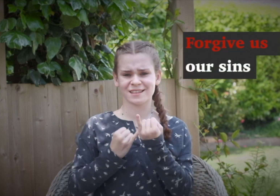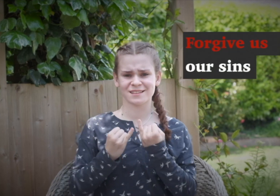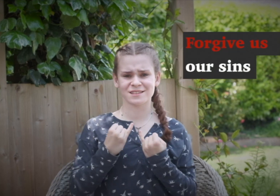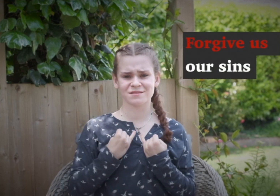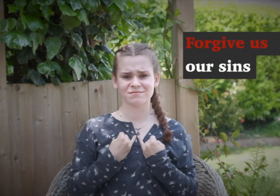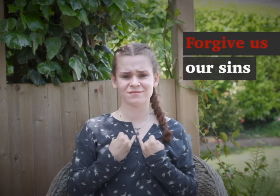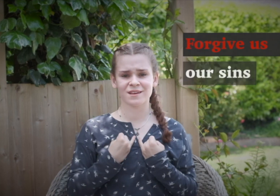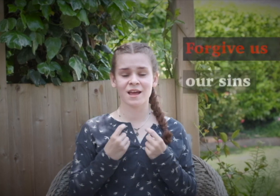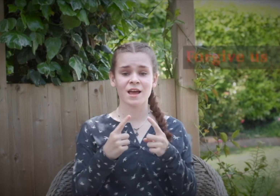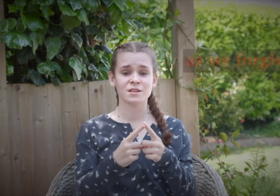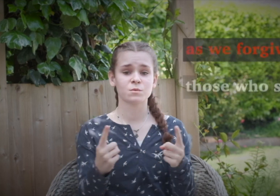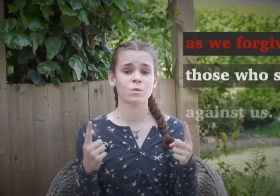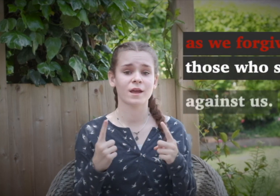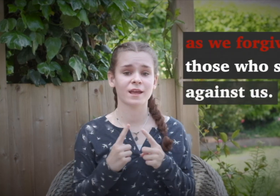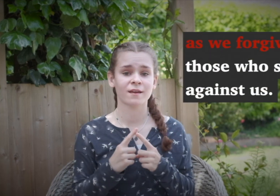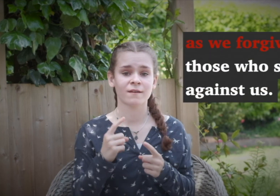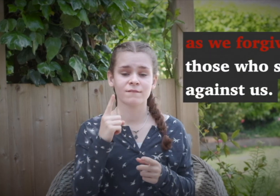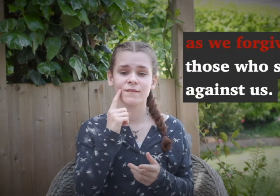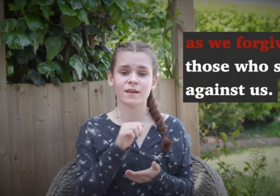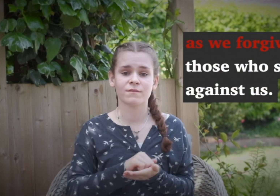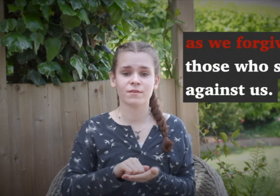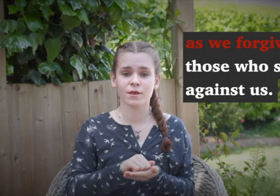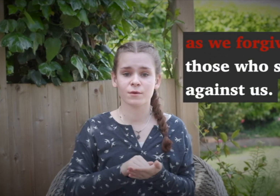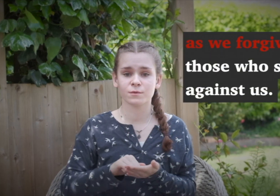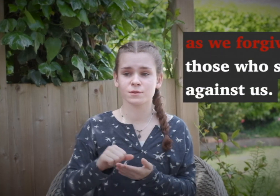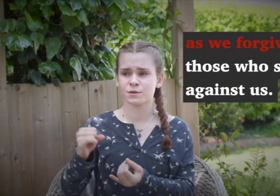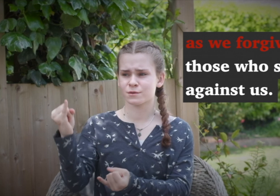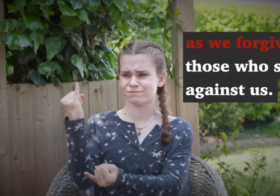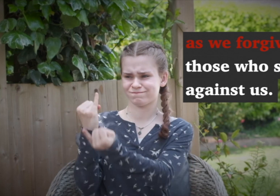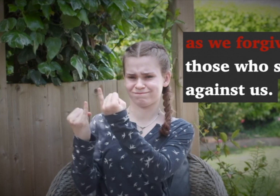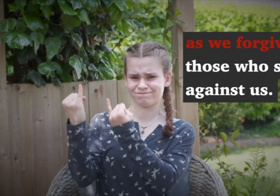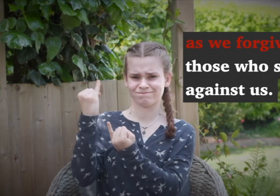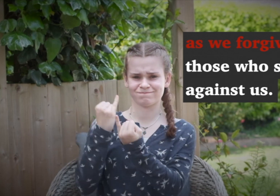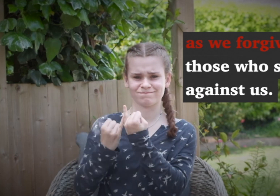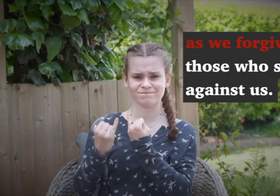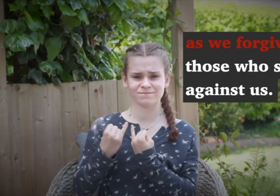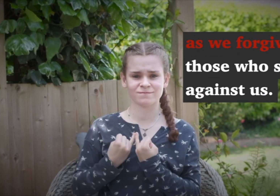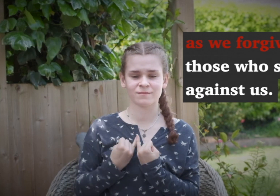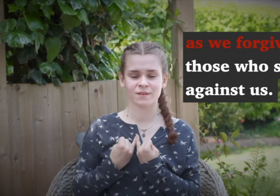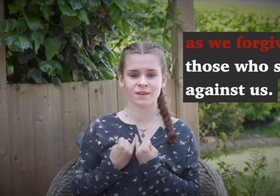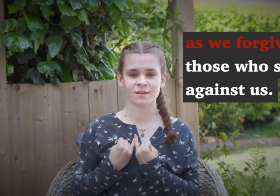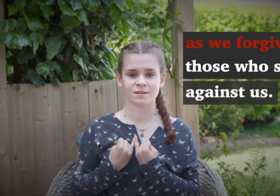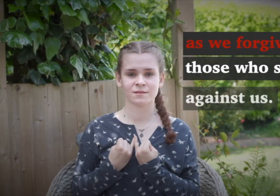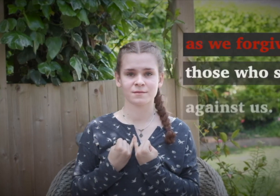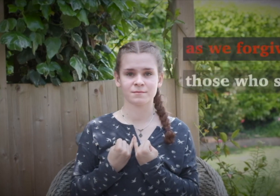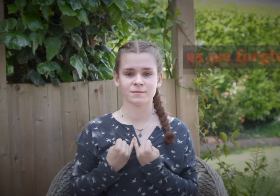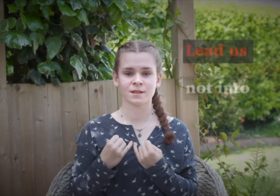Forgive us our sins, as we forgive those who sin against us.